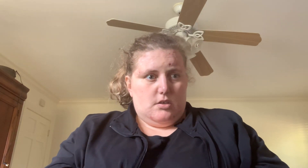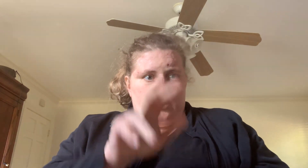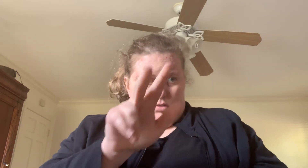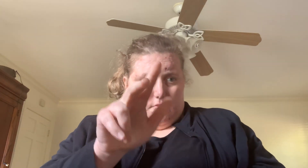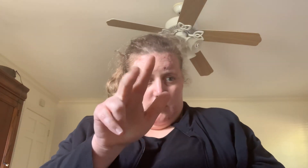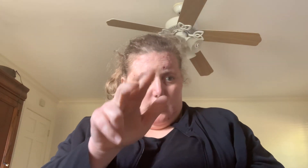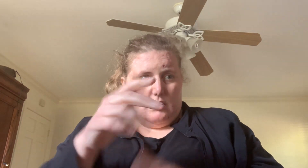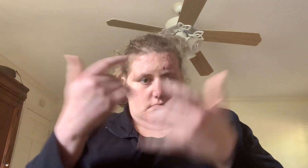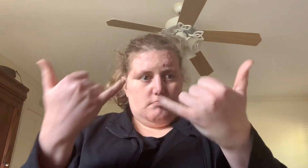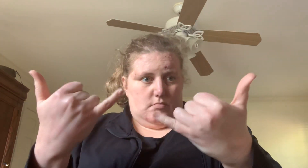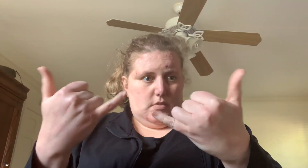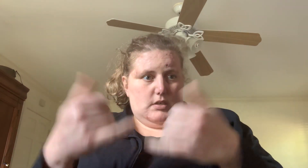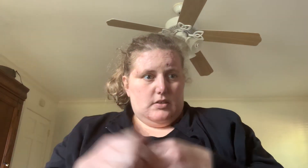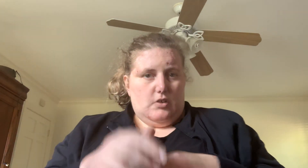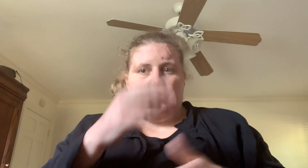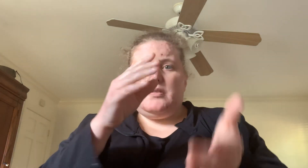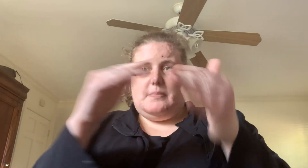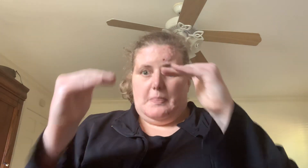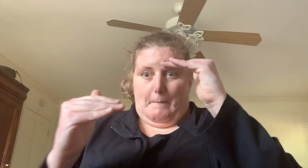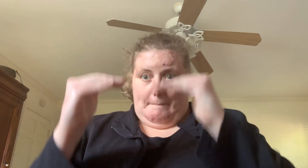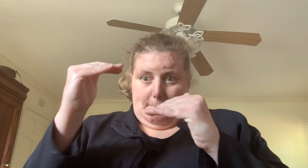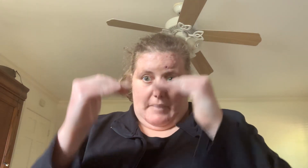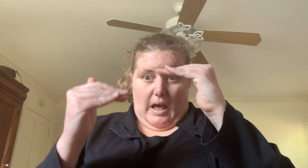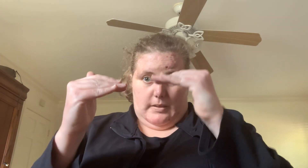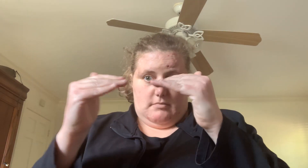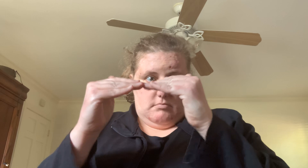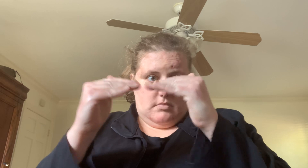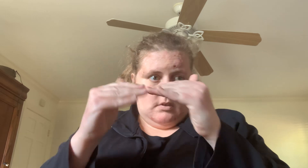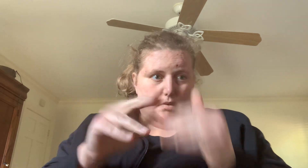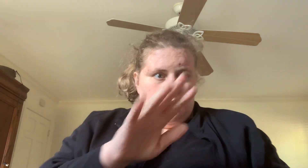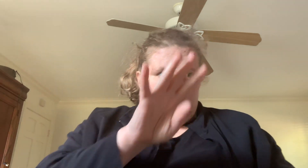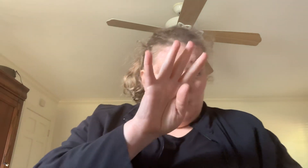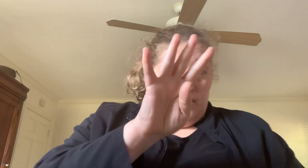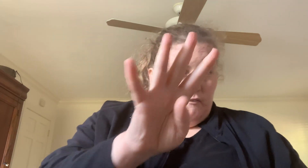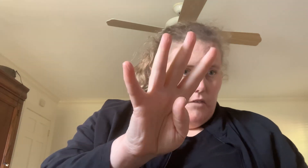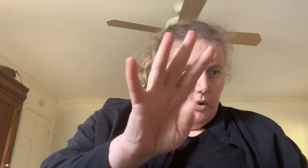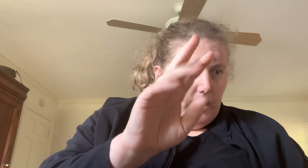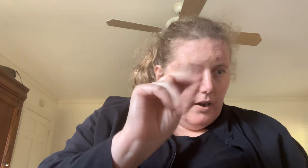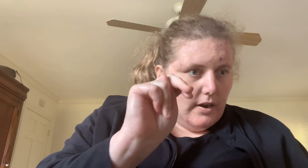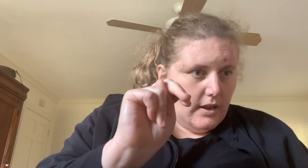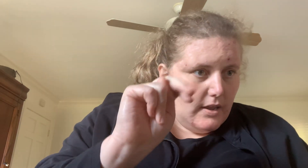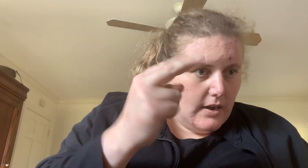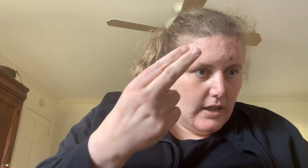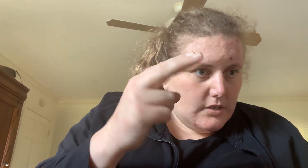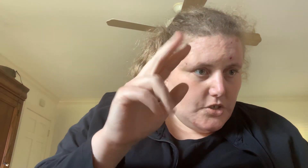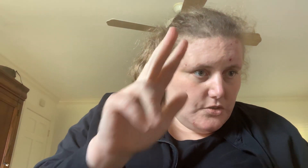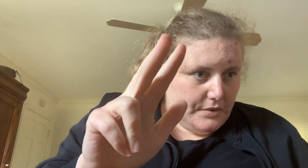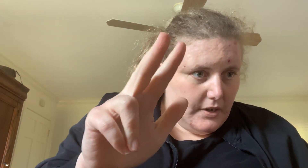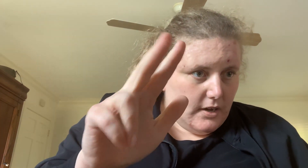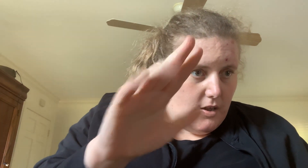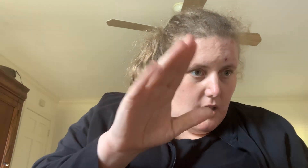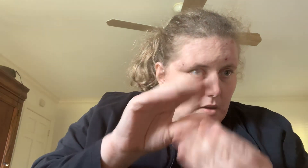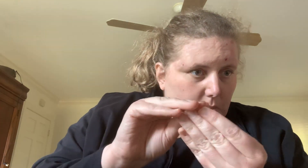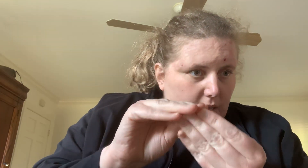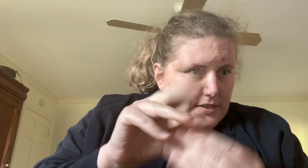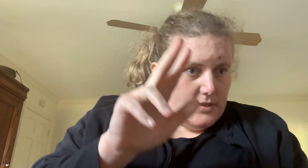balanced. I know I went through that pretty fast, but feel free to pause and look at it slowly so that it makes sense for